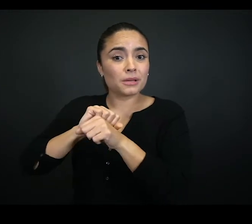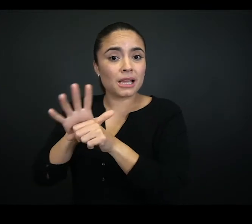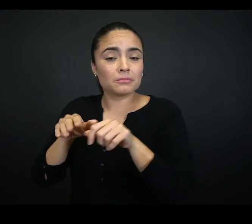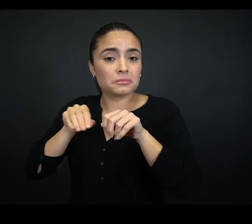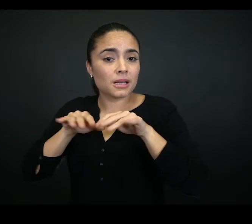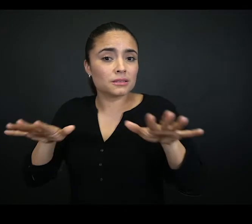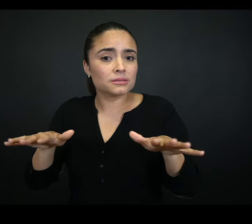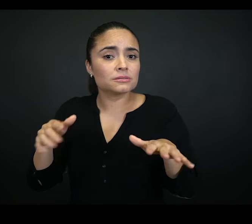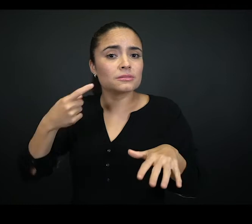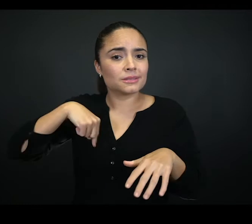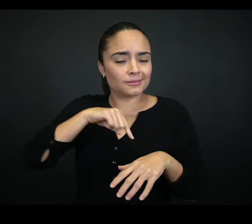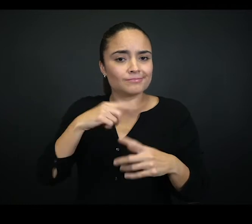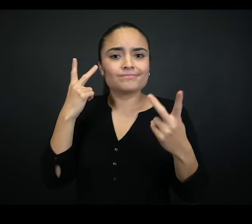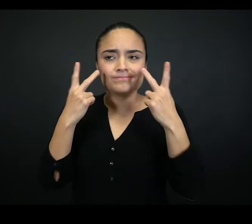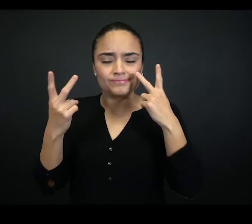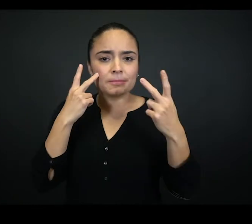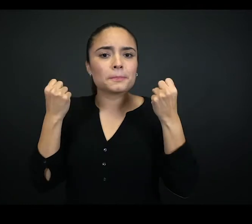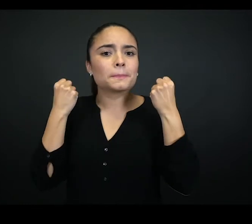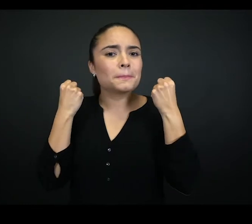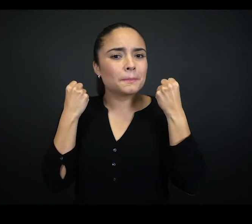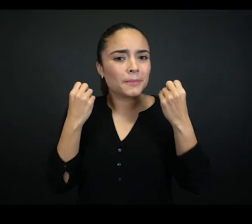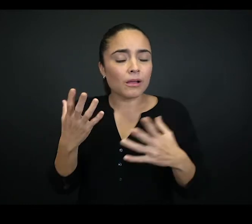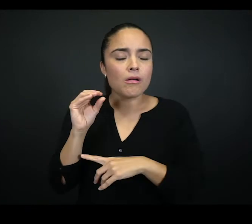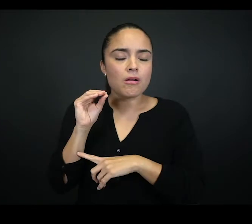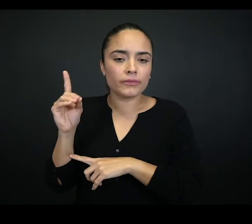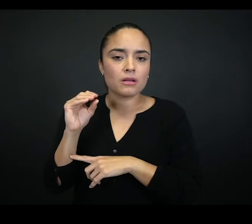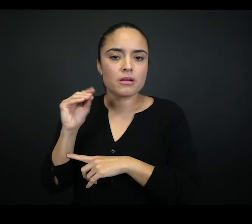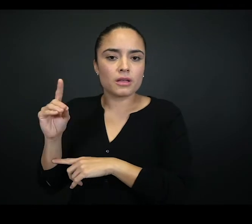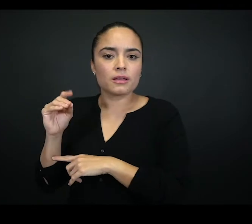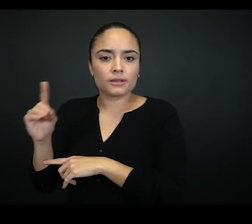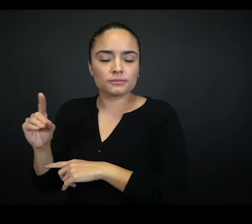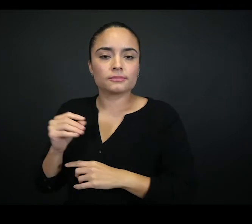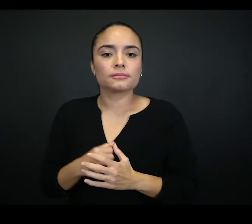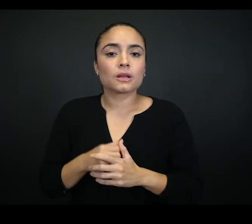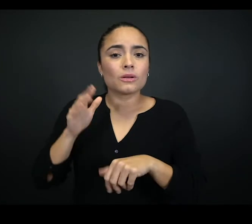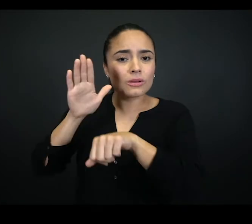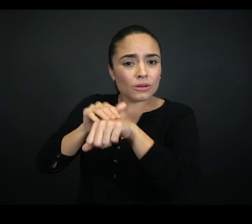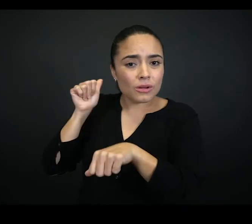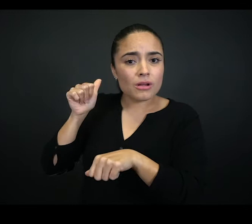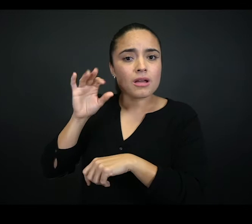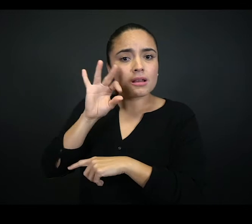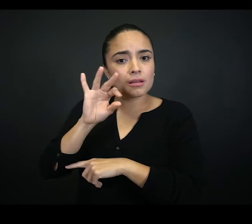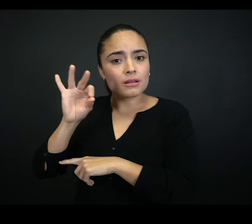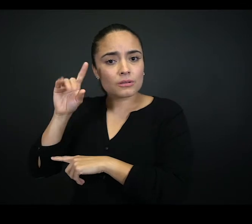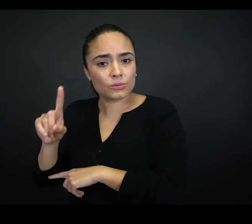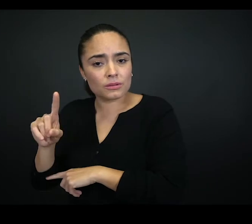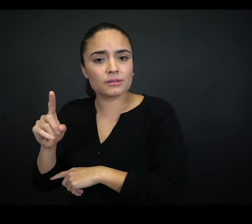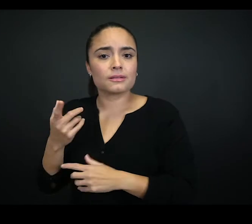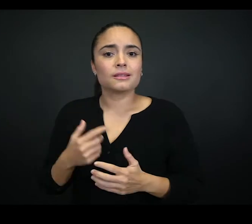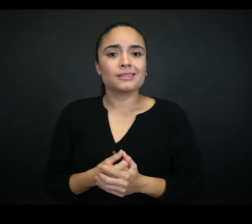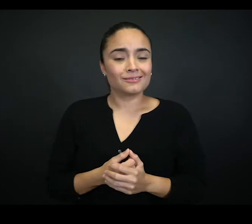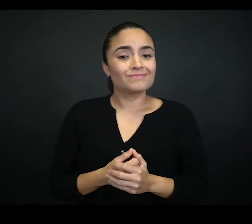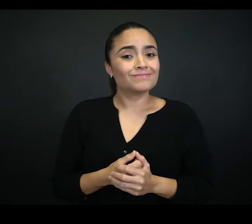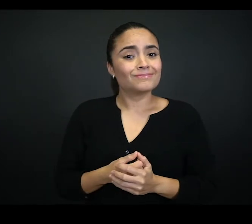in the shelter system at other locations really go substantially higher,